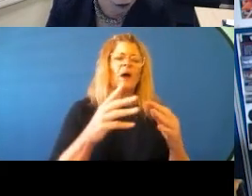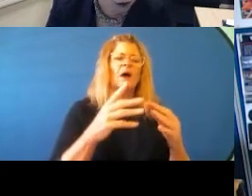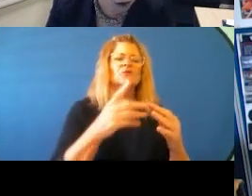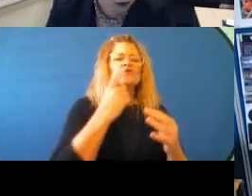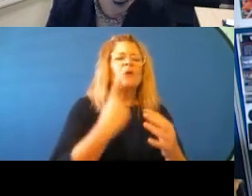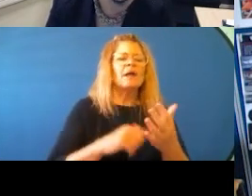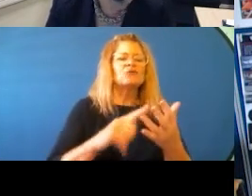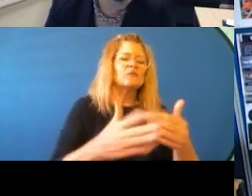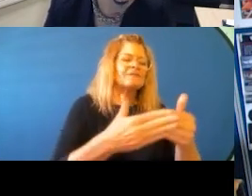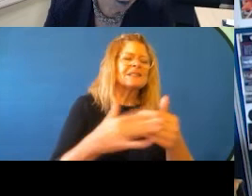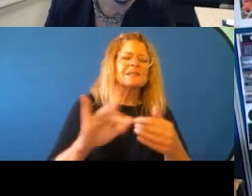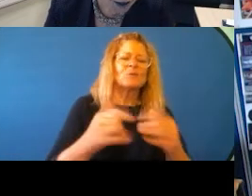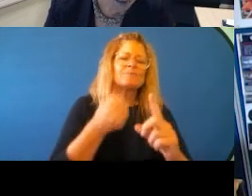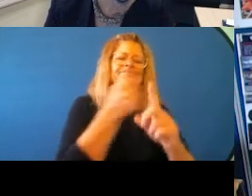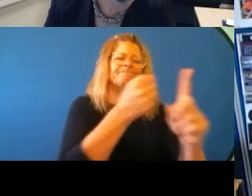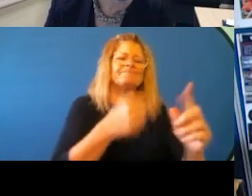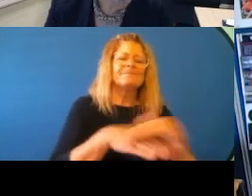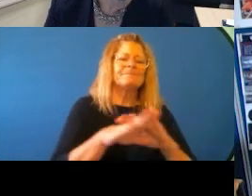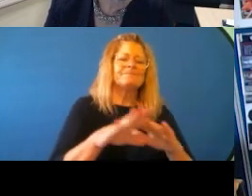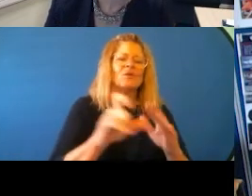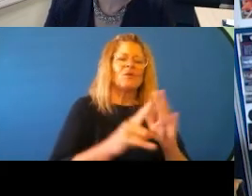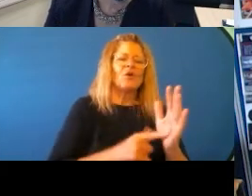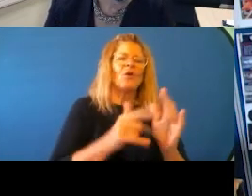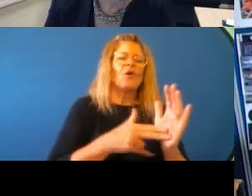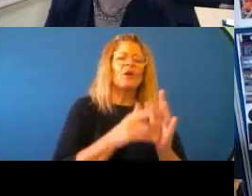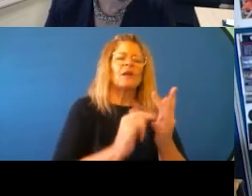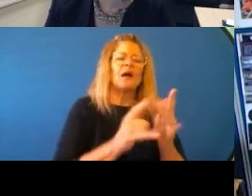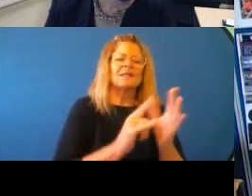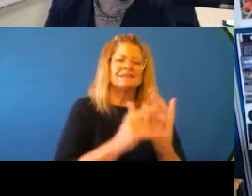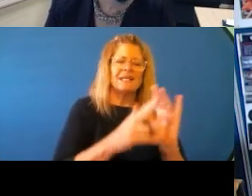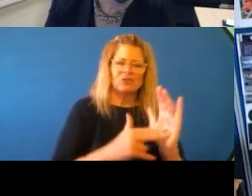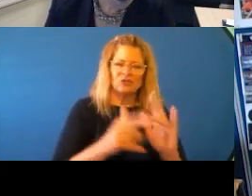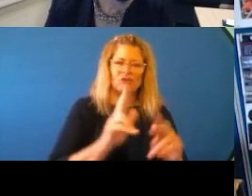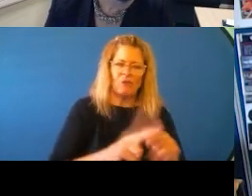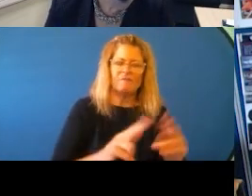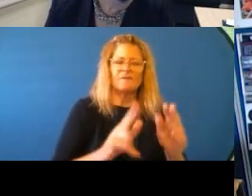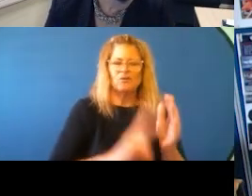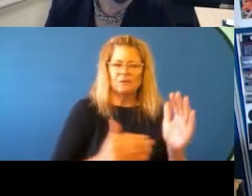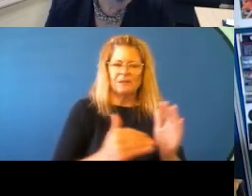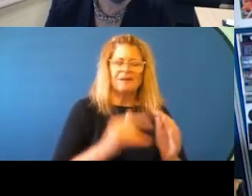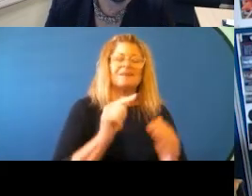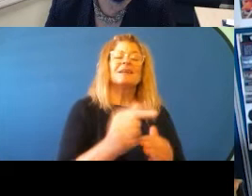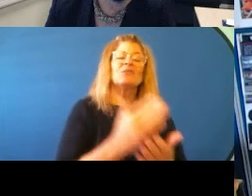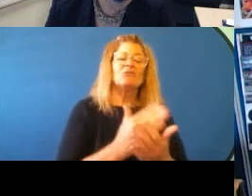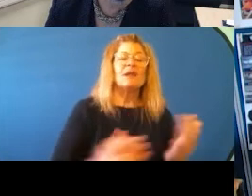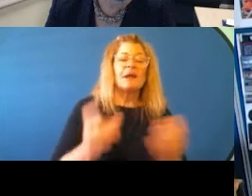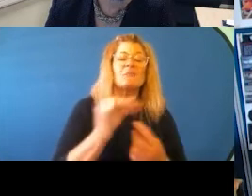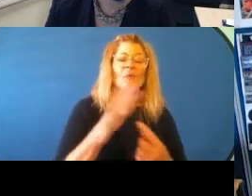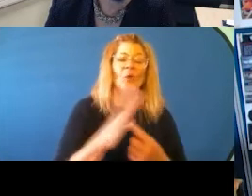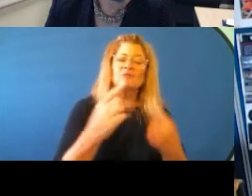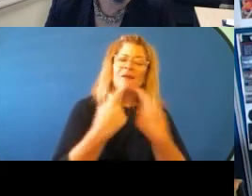through to contemporary times. It's a very important claim. It will